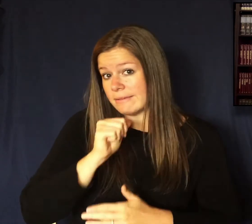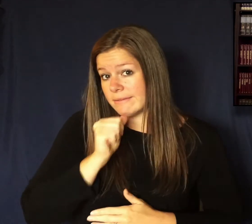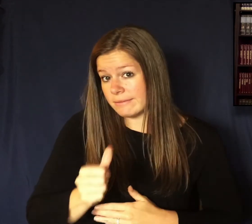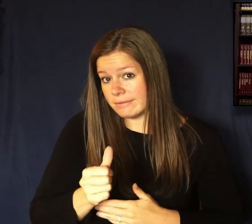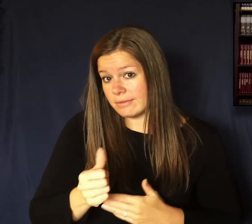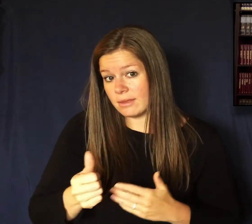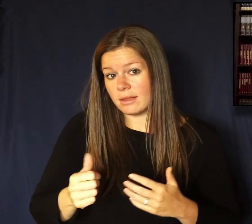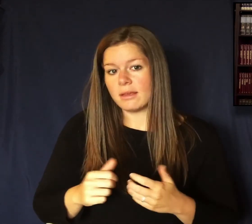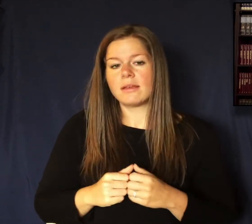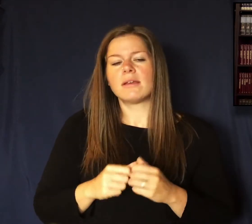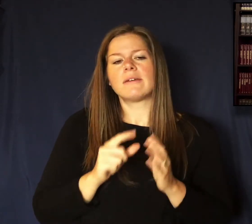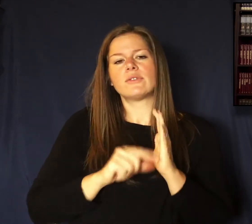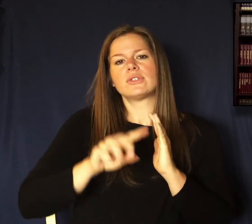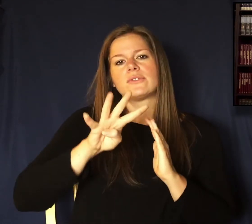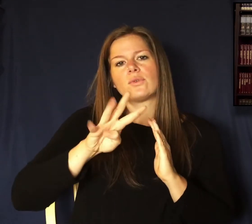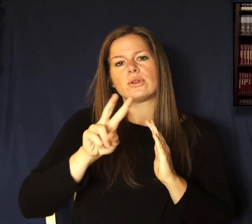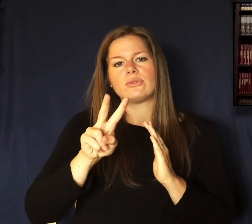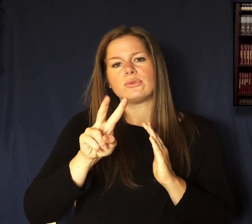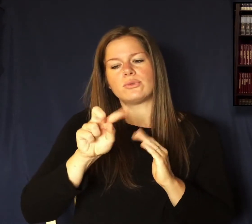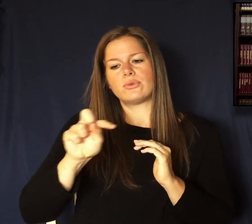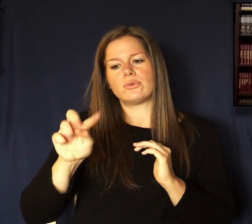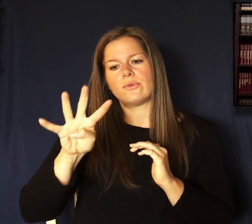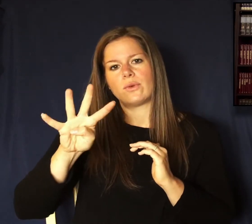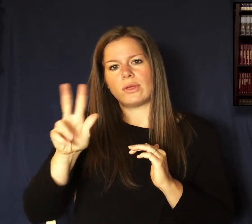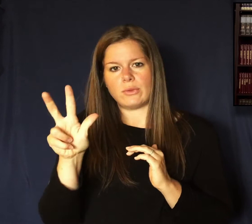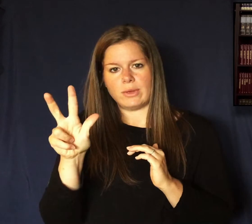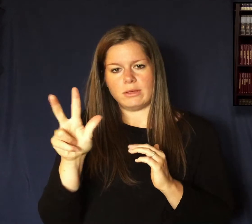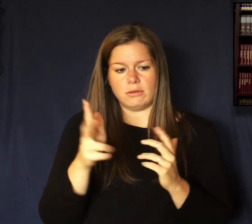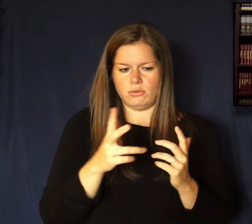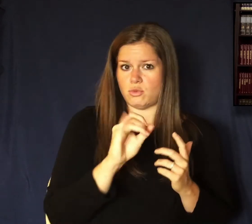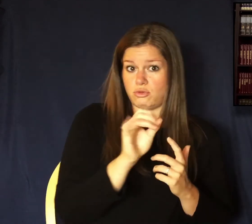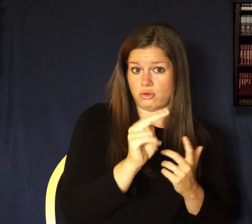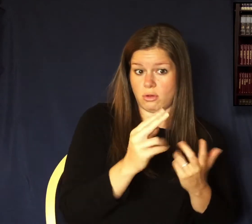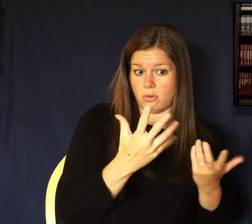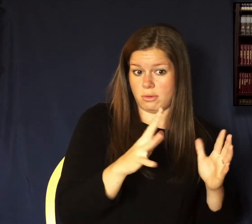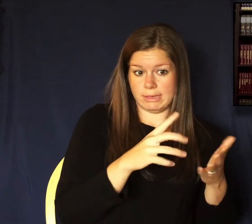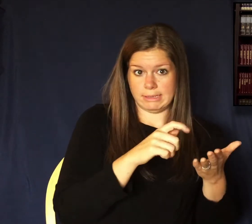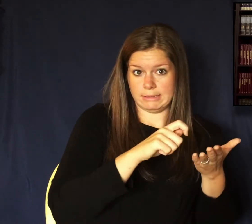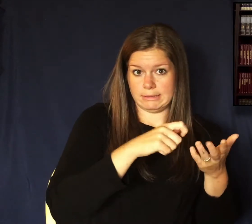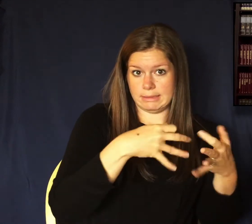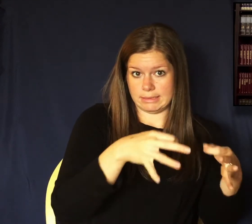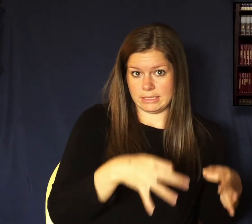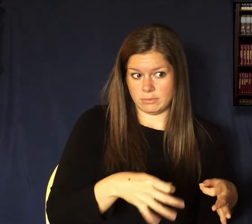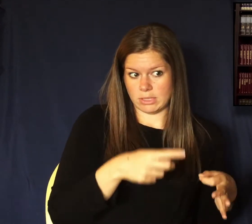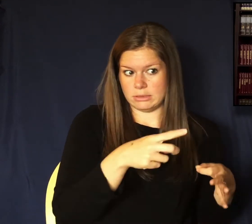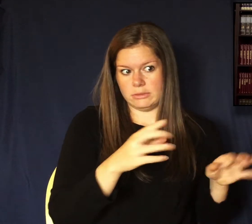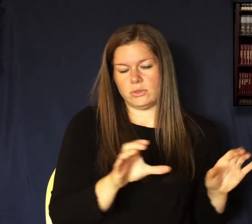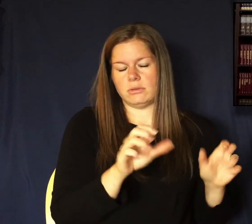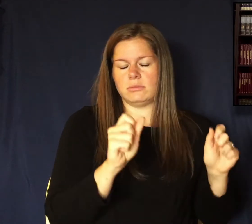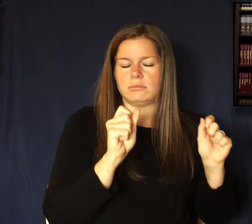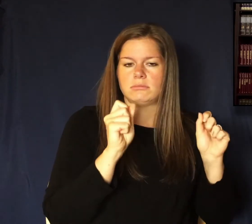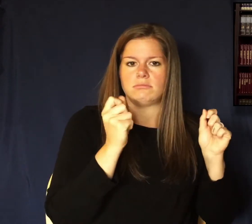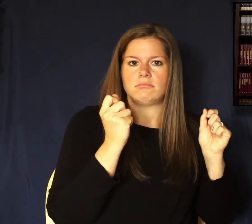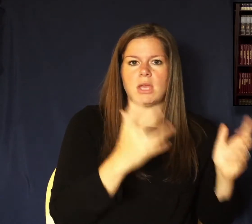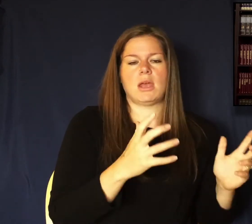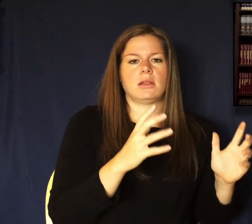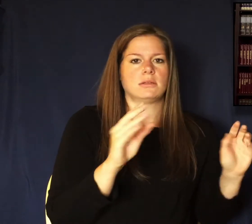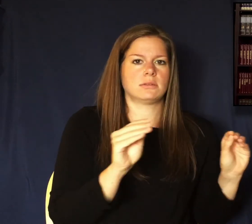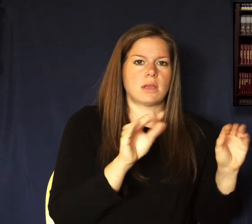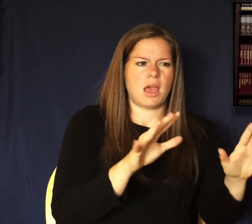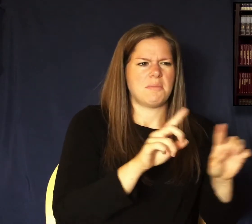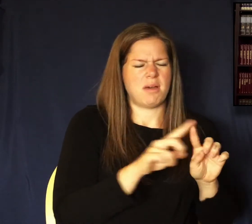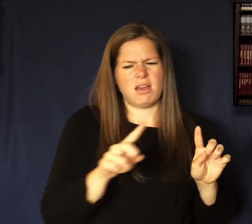43, after John explains that he had done many signs in verse 37, and so many did not believe in him